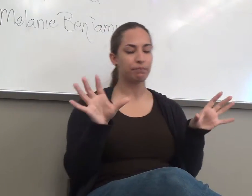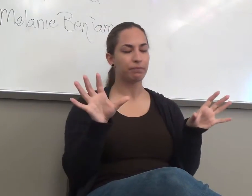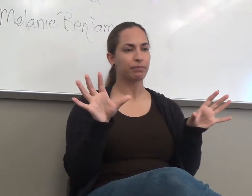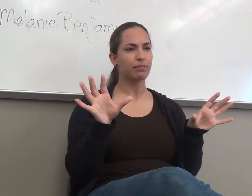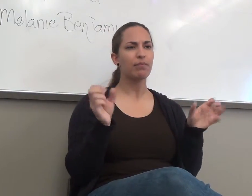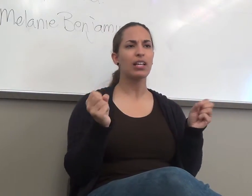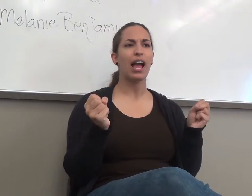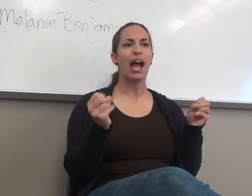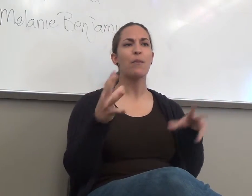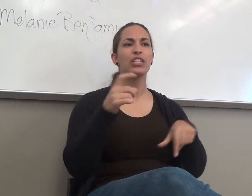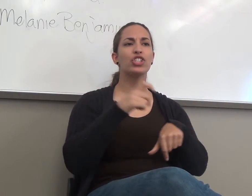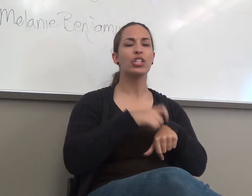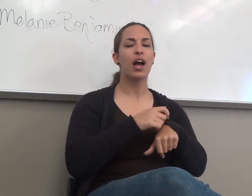occurs throughout this whole event?